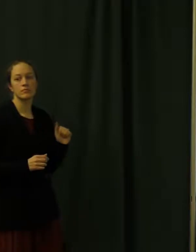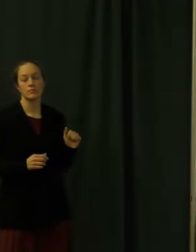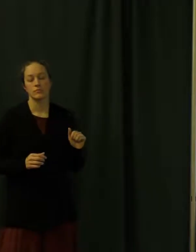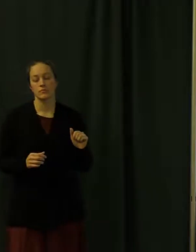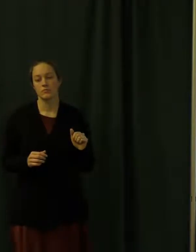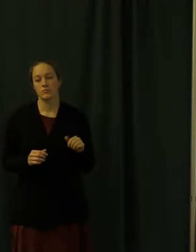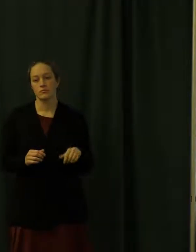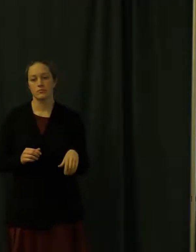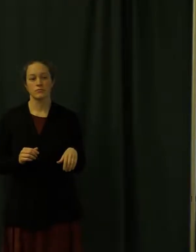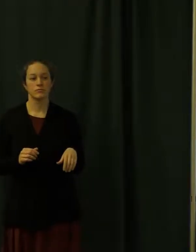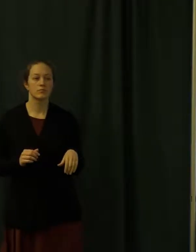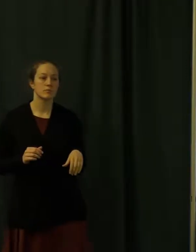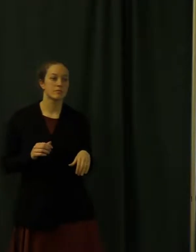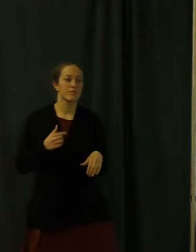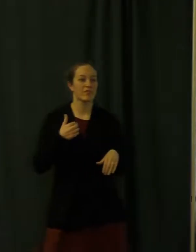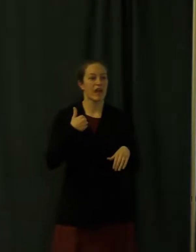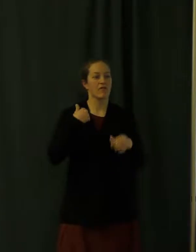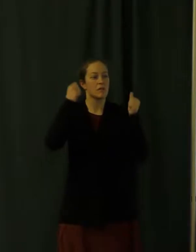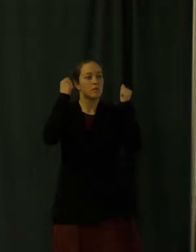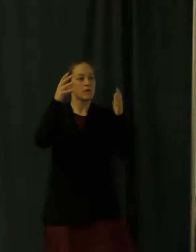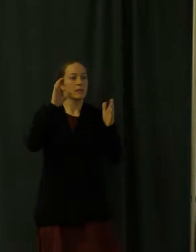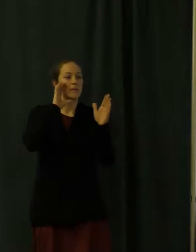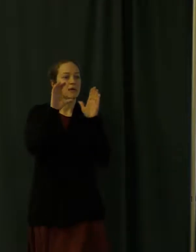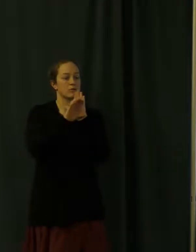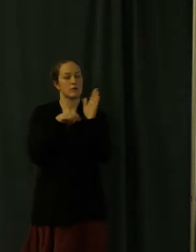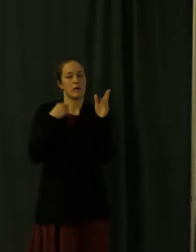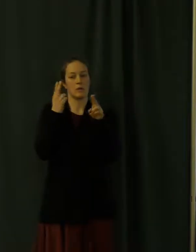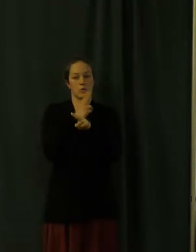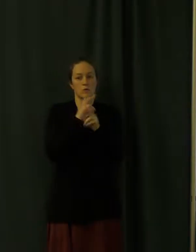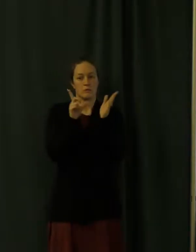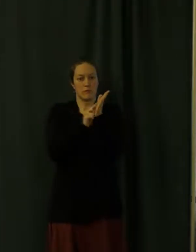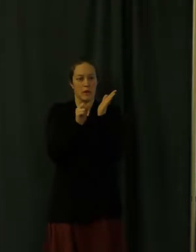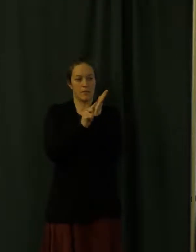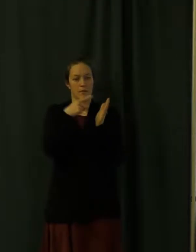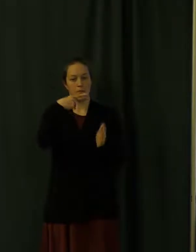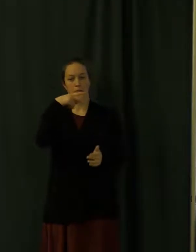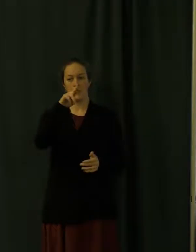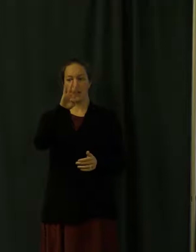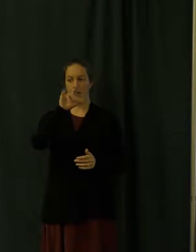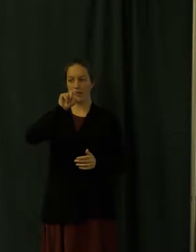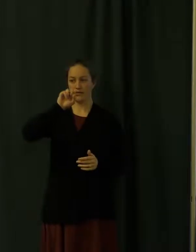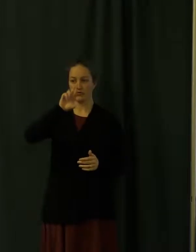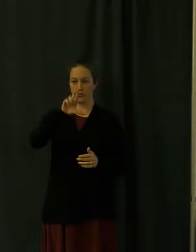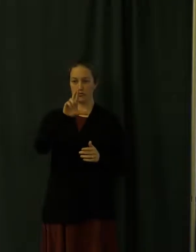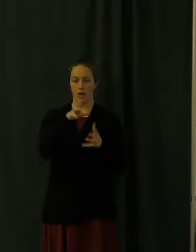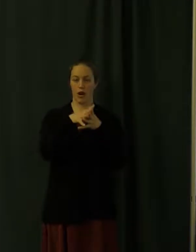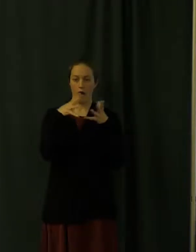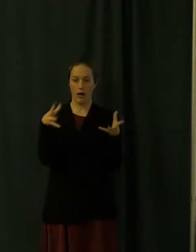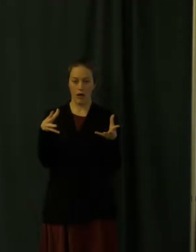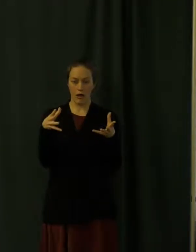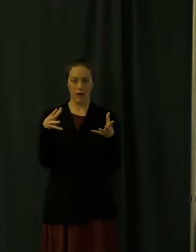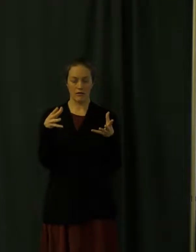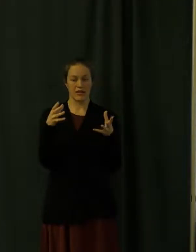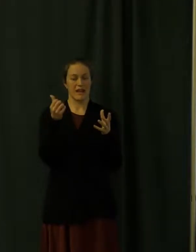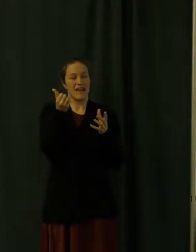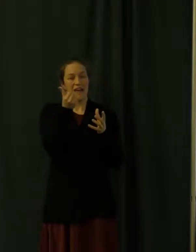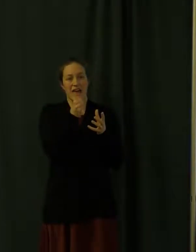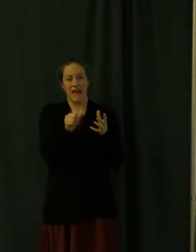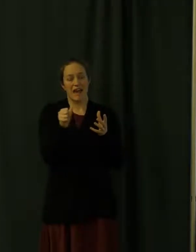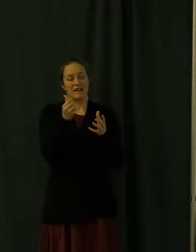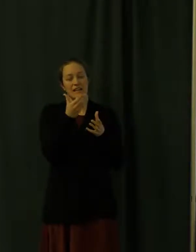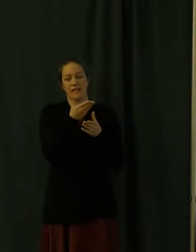a lot of pictures. Yeah. And I use Publisher a Yes. whole lot. Yes. Are they compatible in any way, or is there